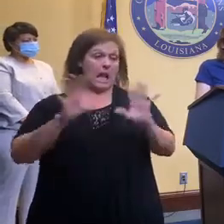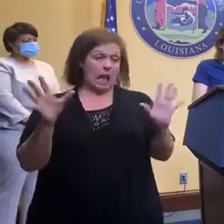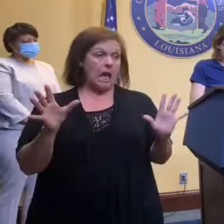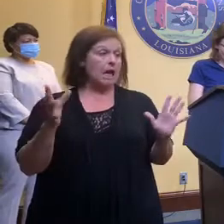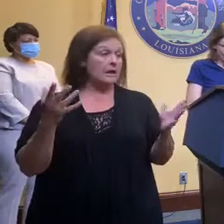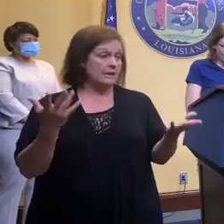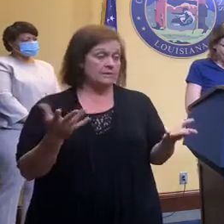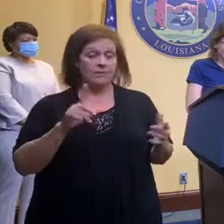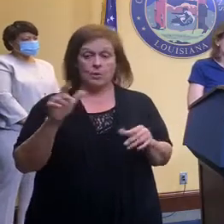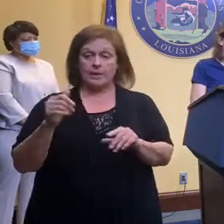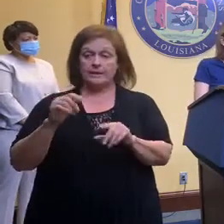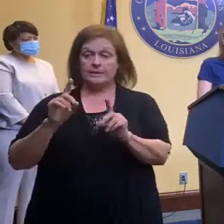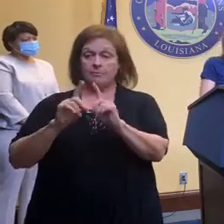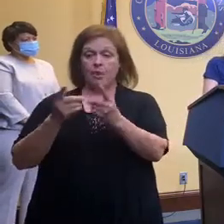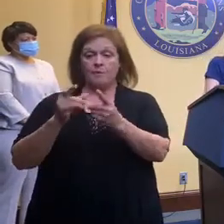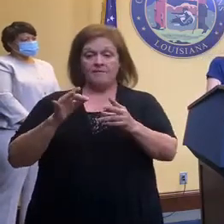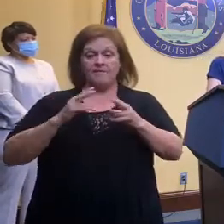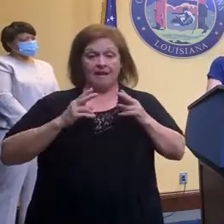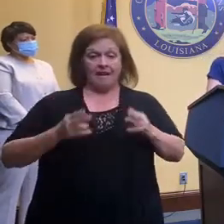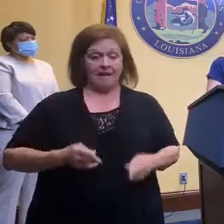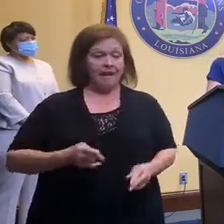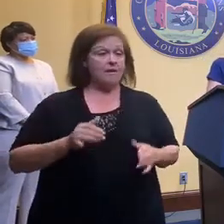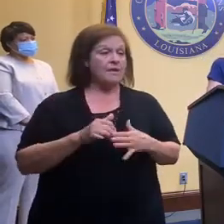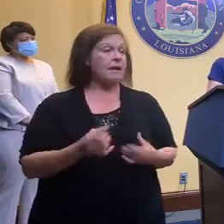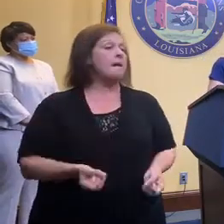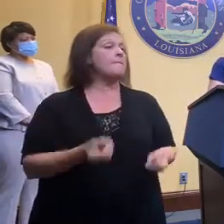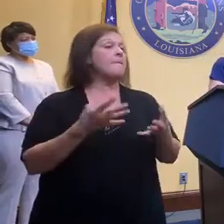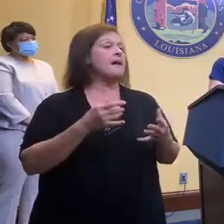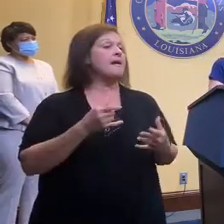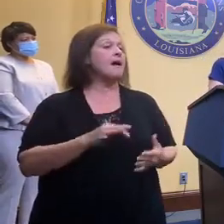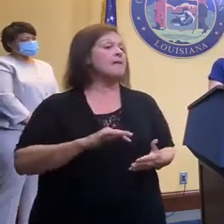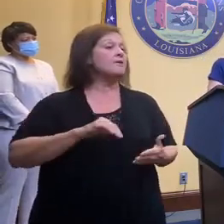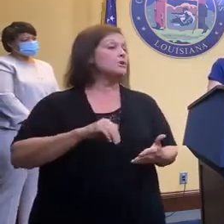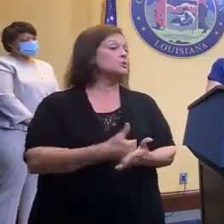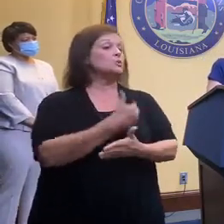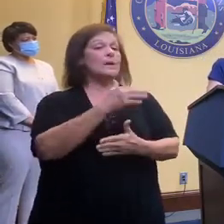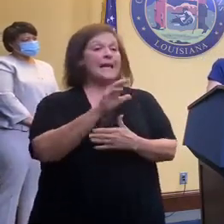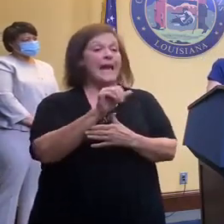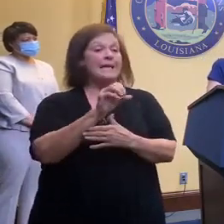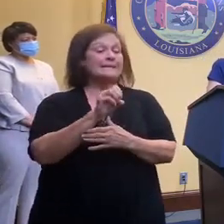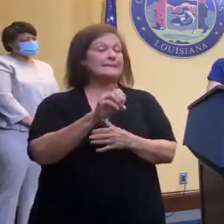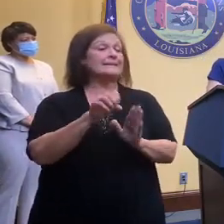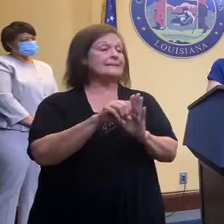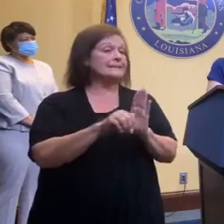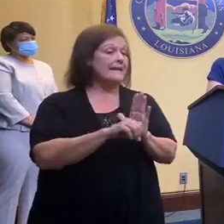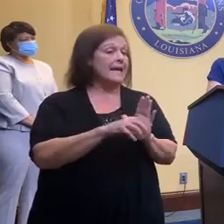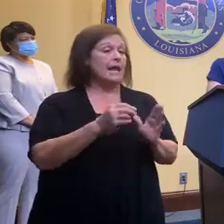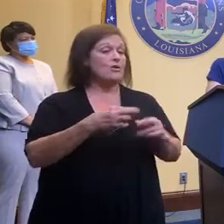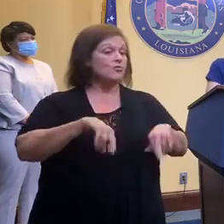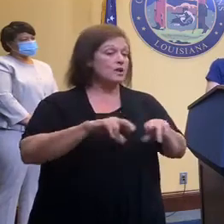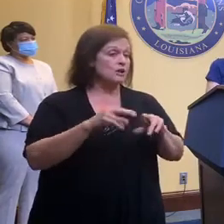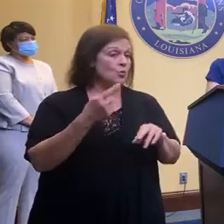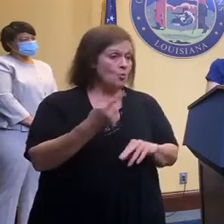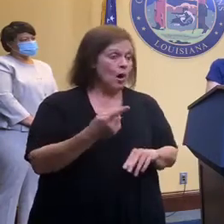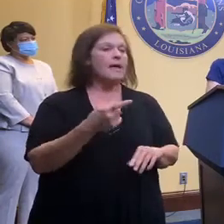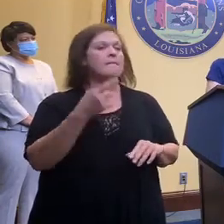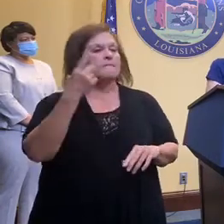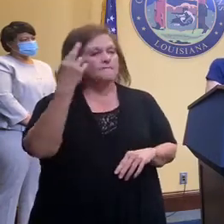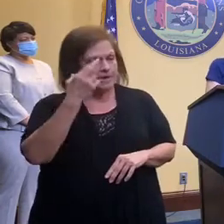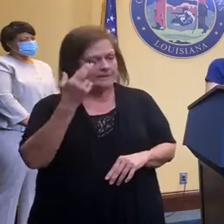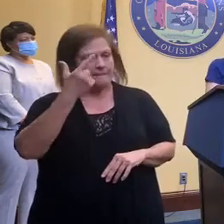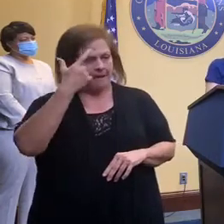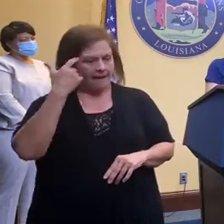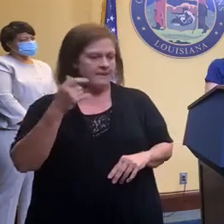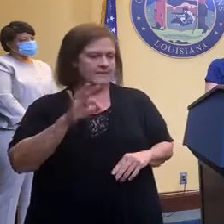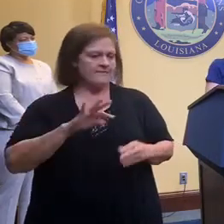with the Louisiana Department of Health that the vast majority of new cases statewide and in Region 1 are coming from community spread